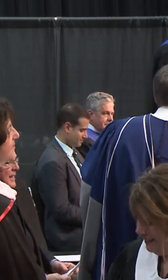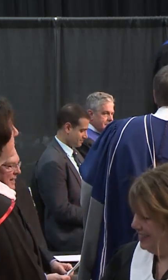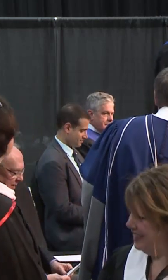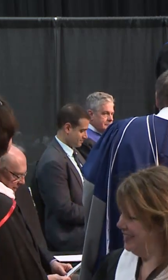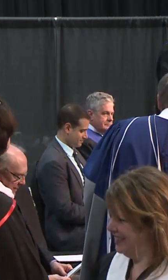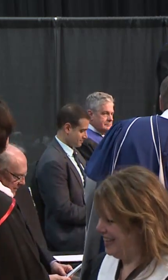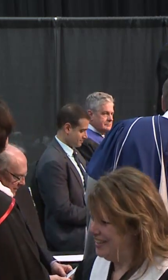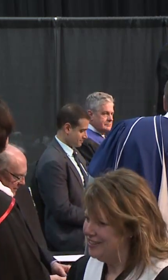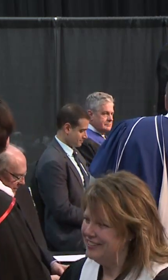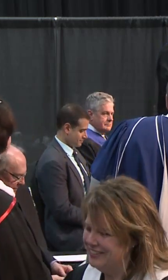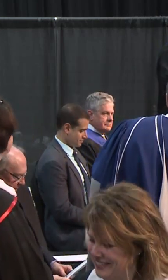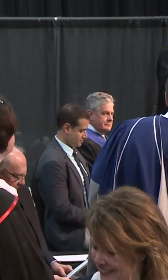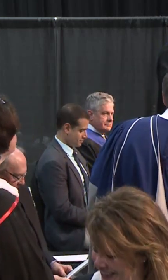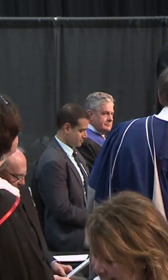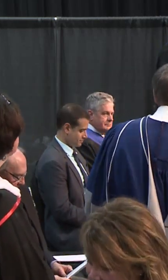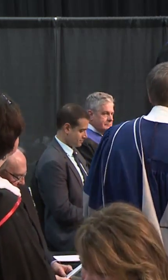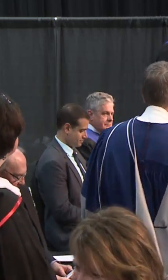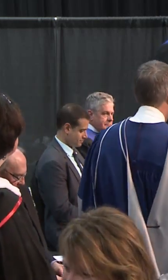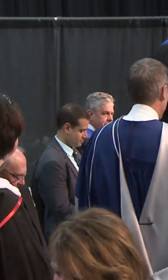Morning.